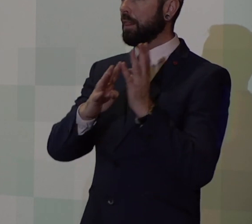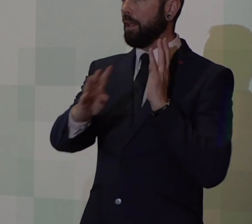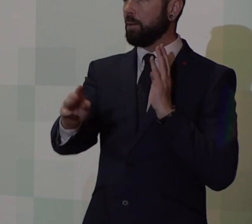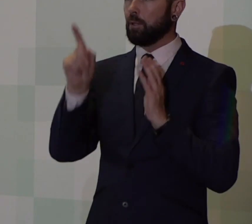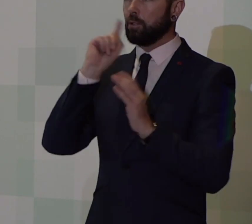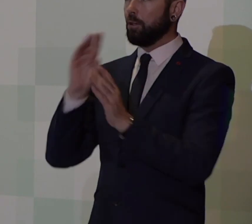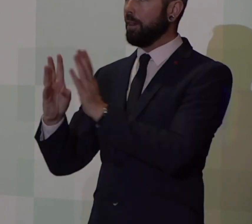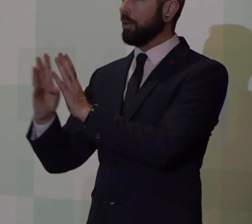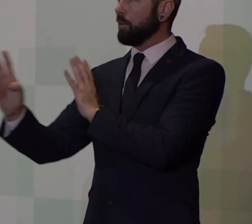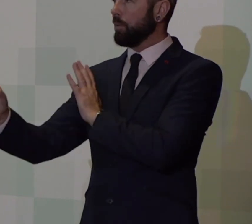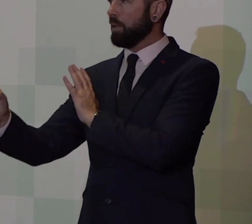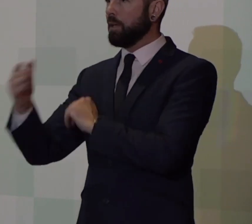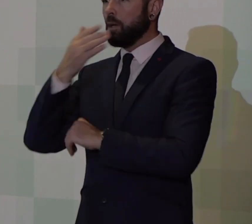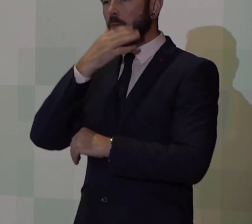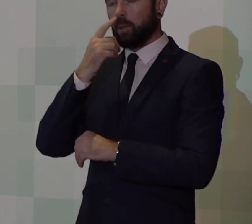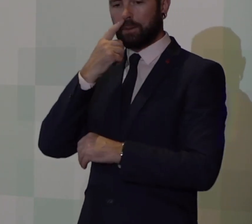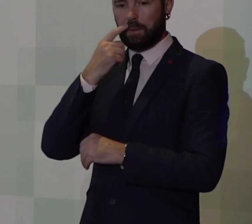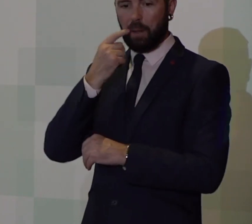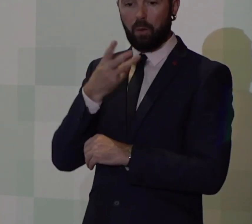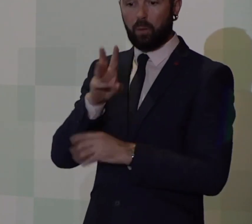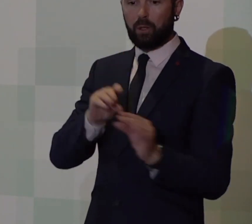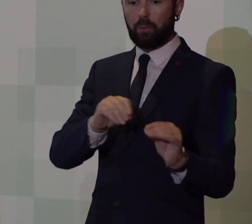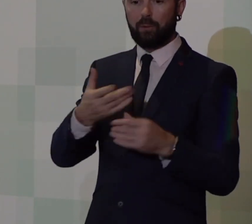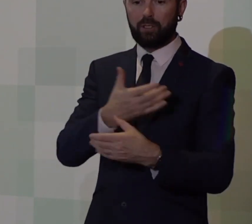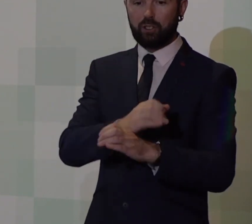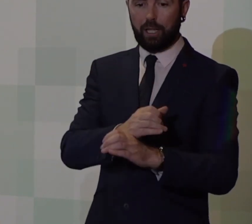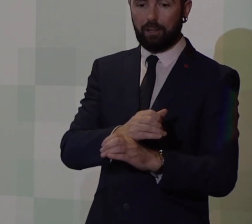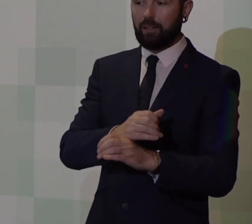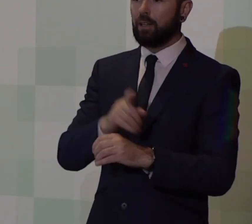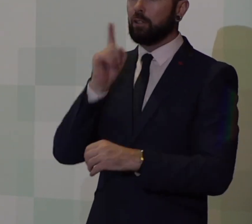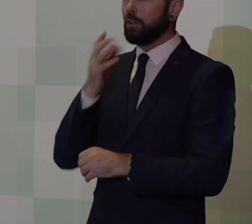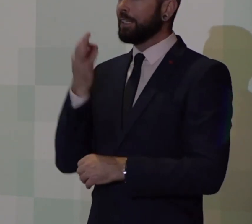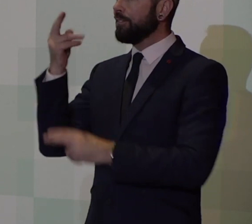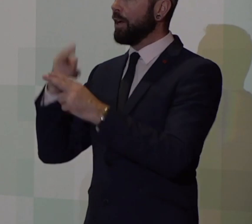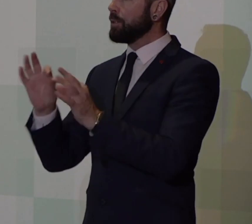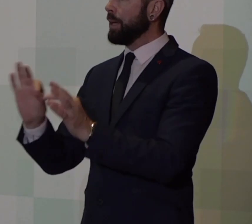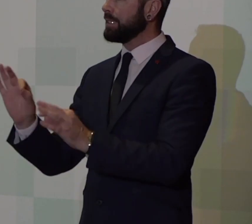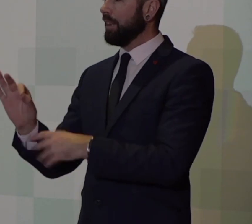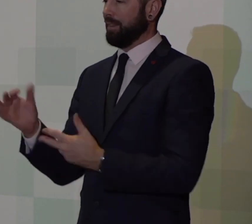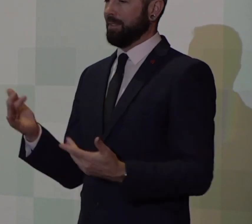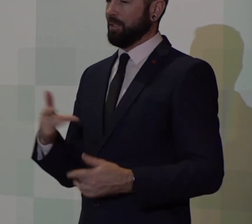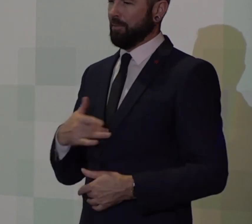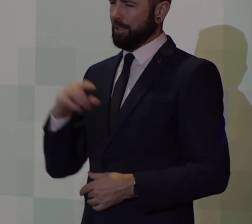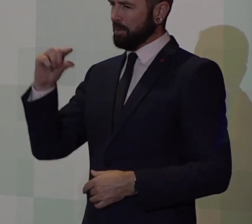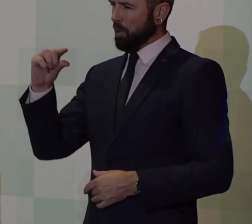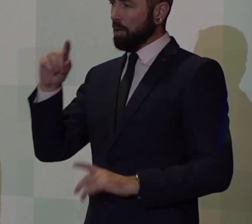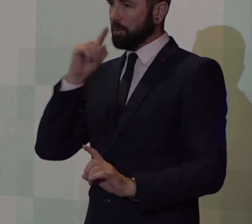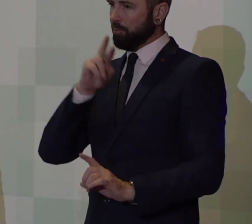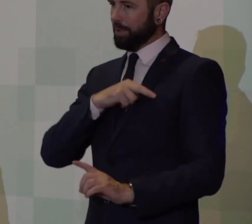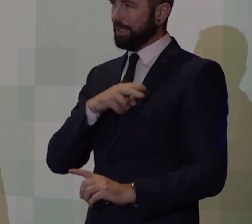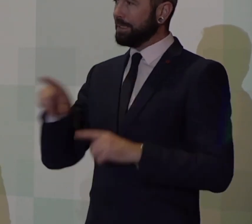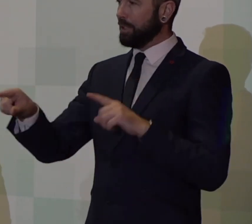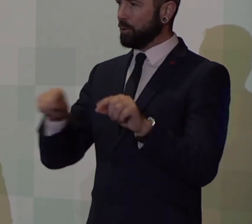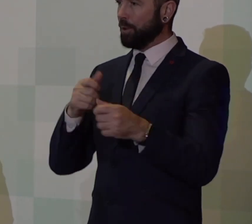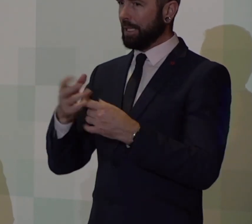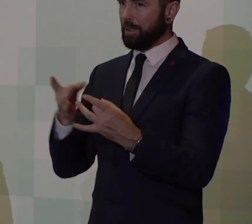over there. Boys, will you move the chairs? Girls, will you give out the pencils? Seems innocuous, but these are choices